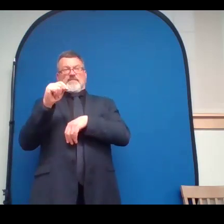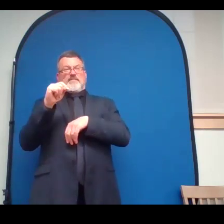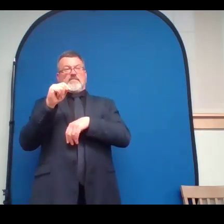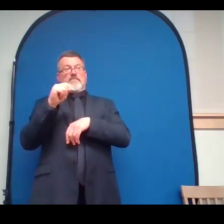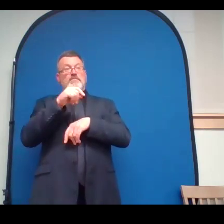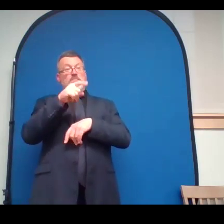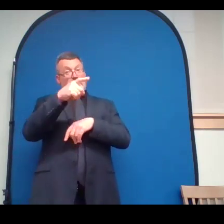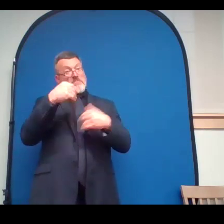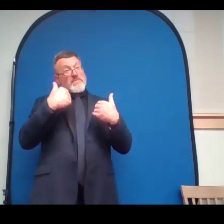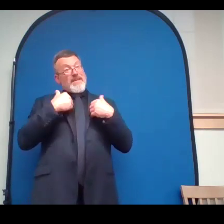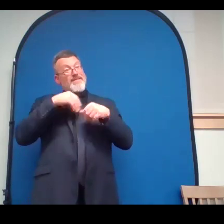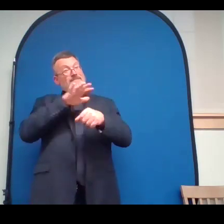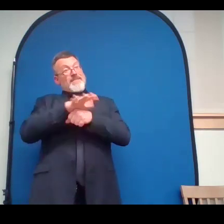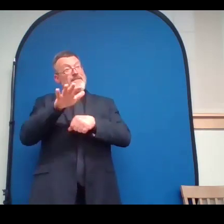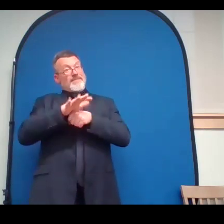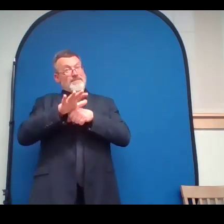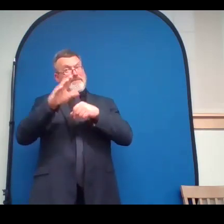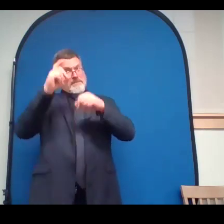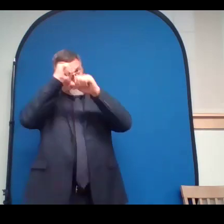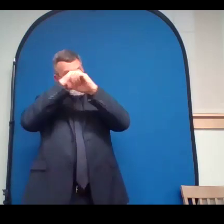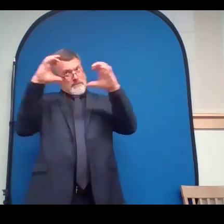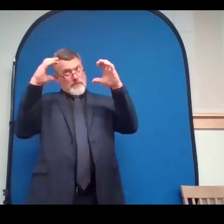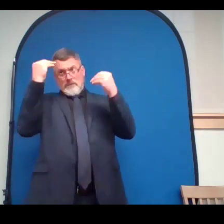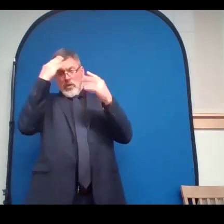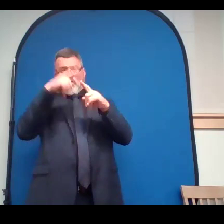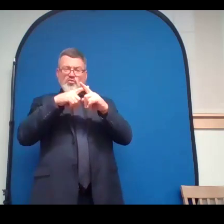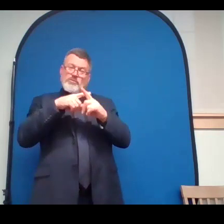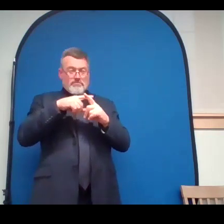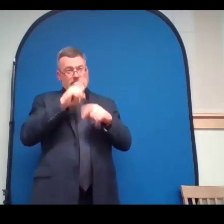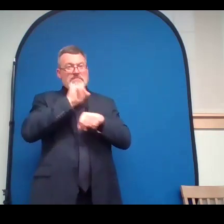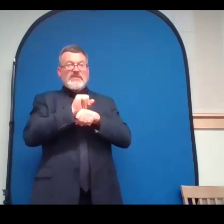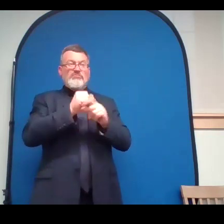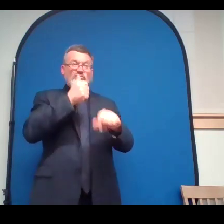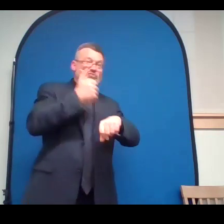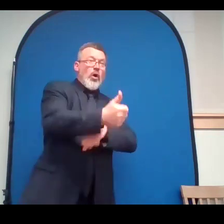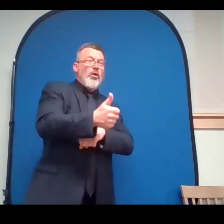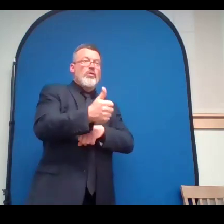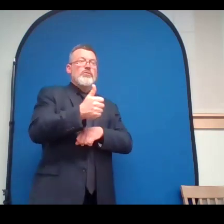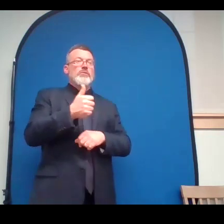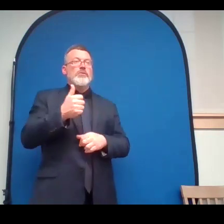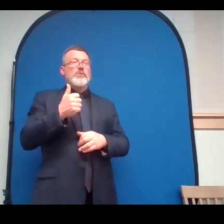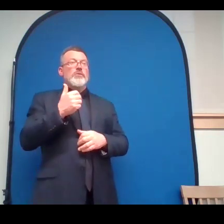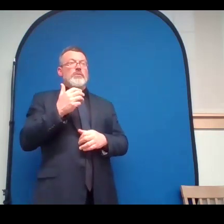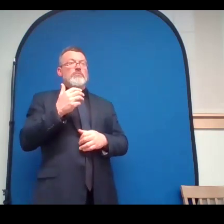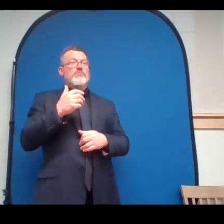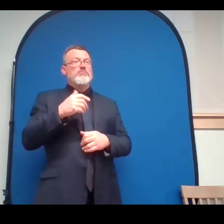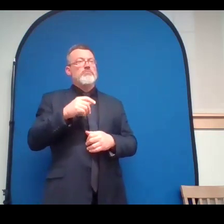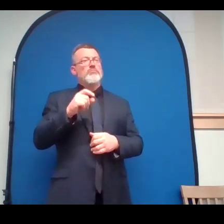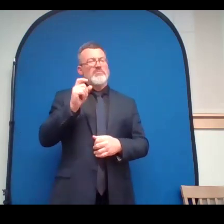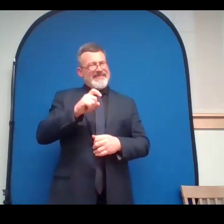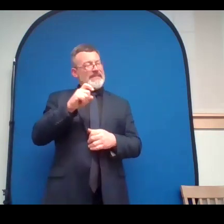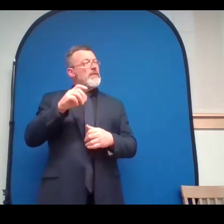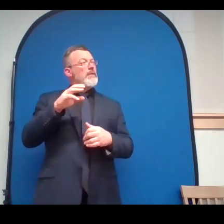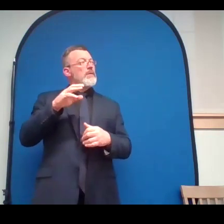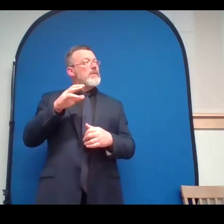on our actions and my discussion, I believe that the check well-being was needed, and that's what we ended up doing, sir. Okay. But did you have the basis